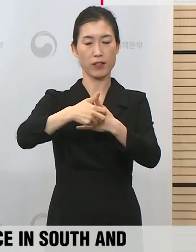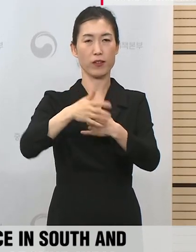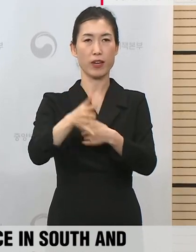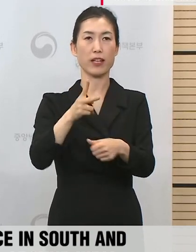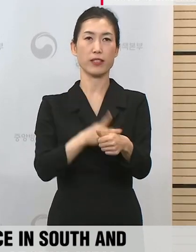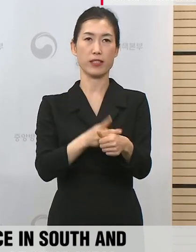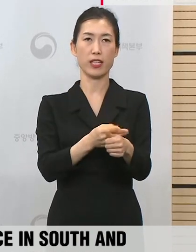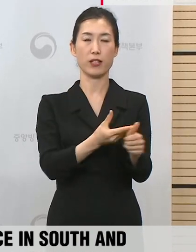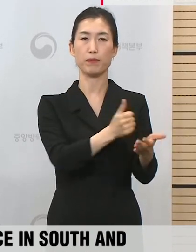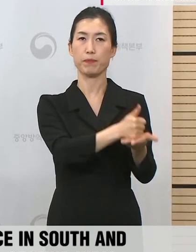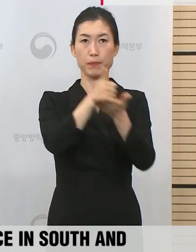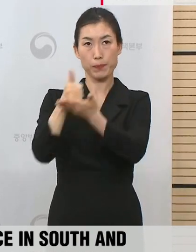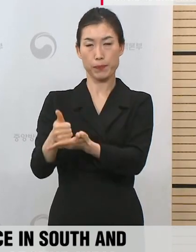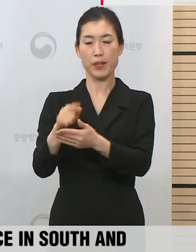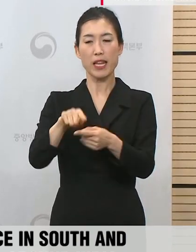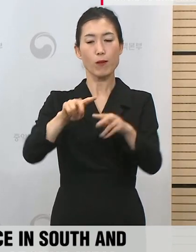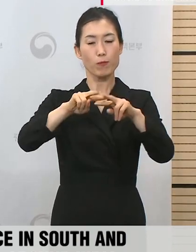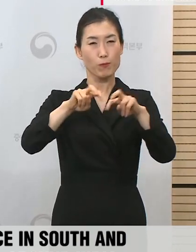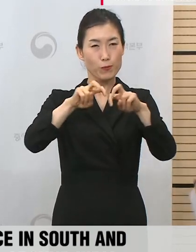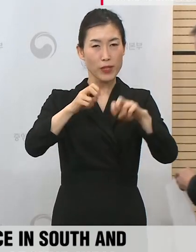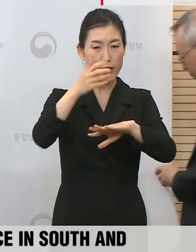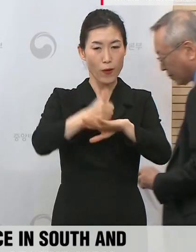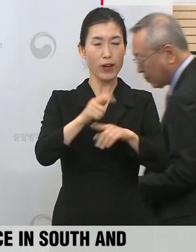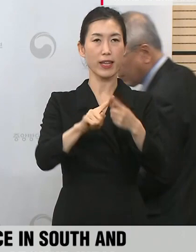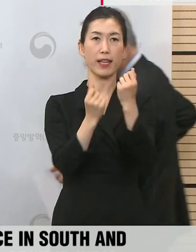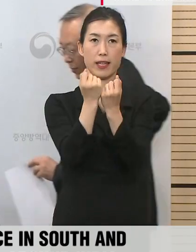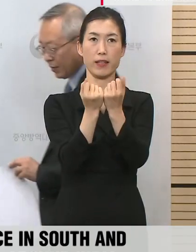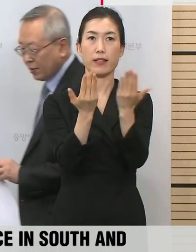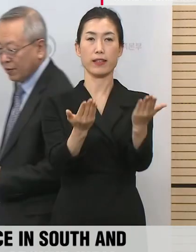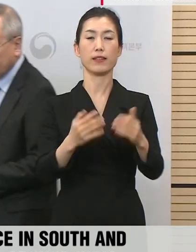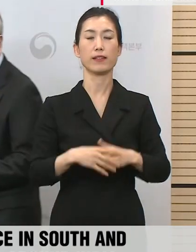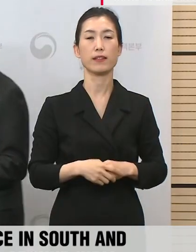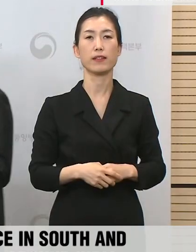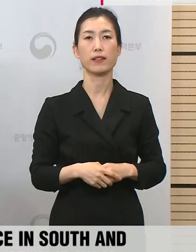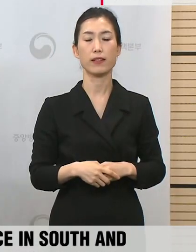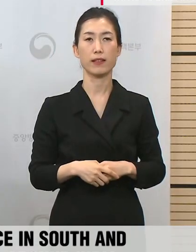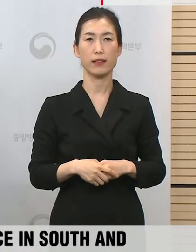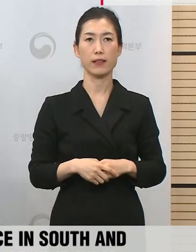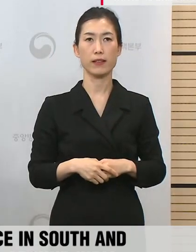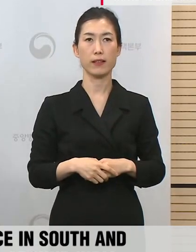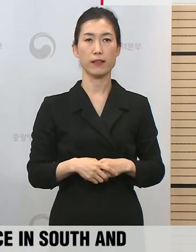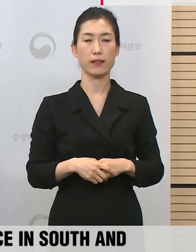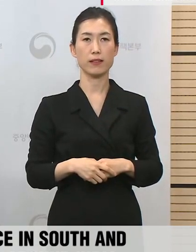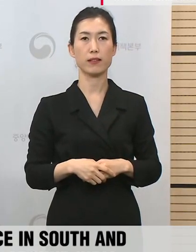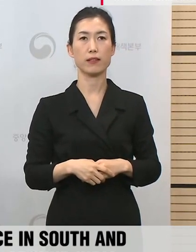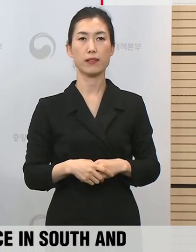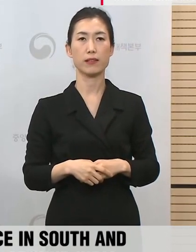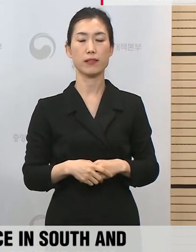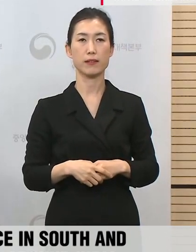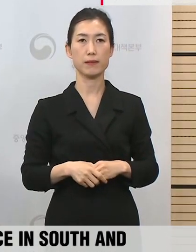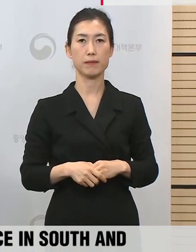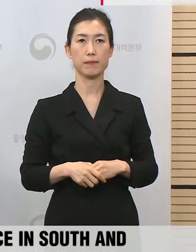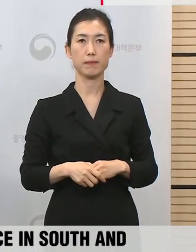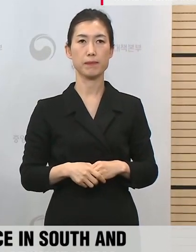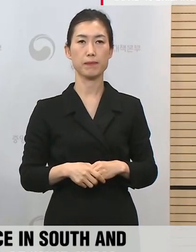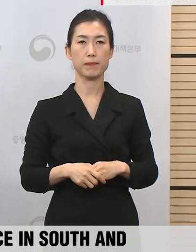who is also a professor, and he will be delivering us with the details of the inspection.